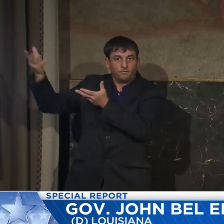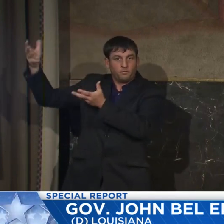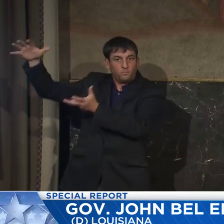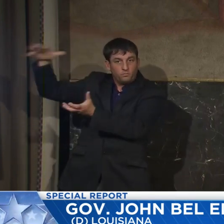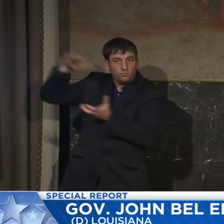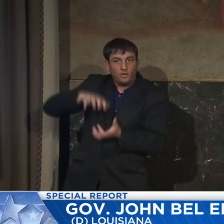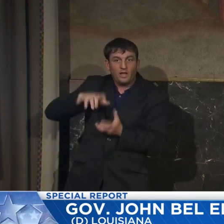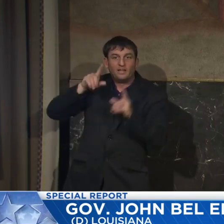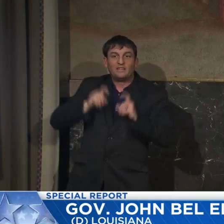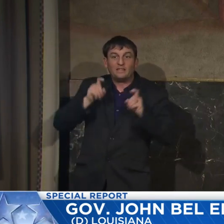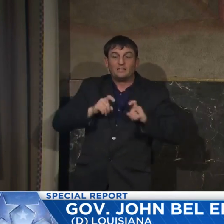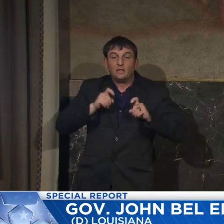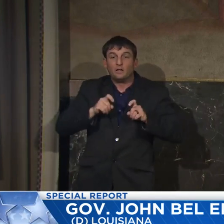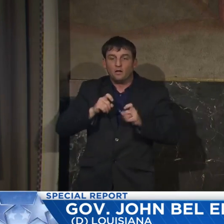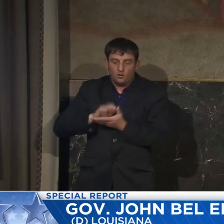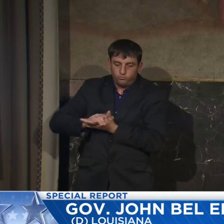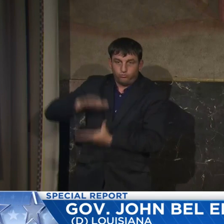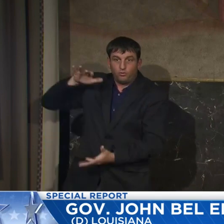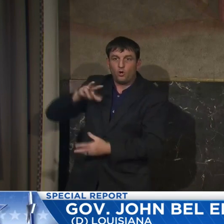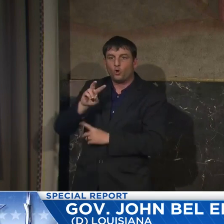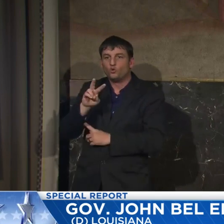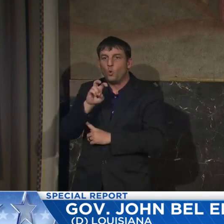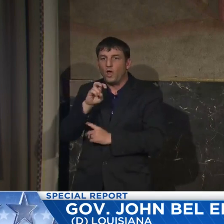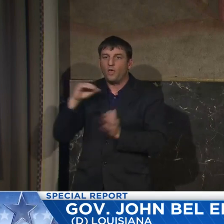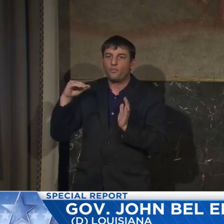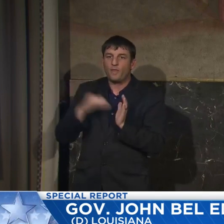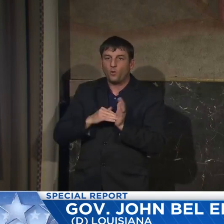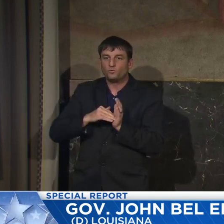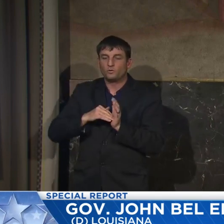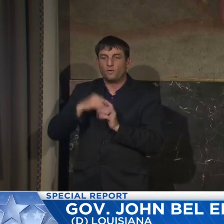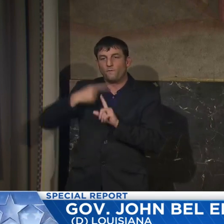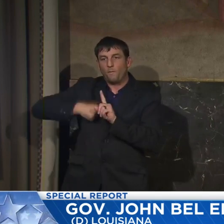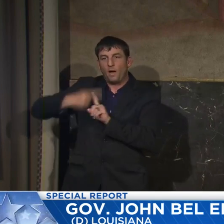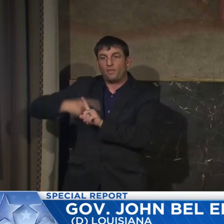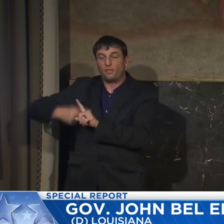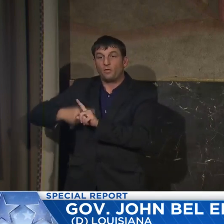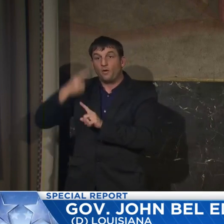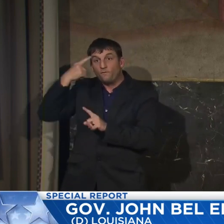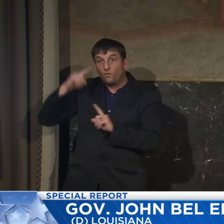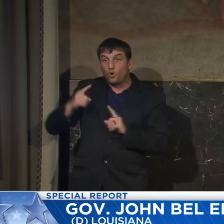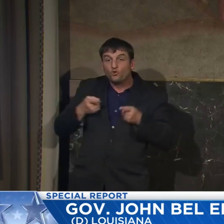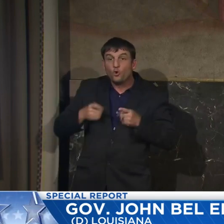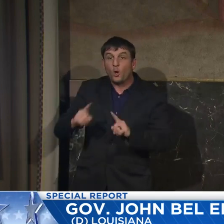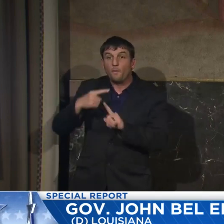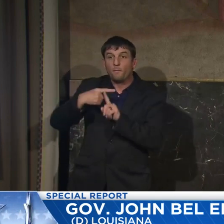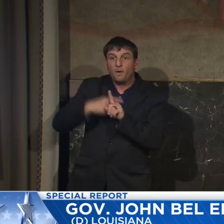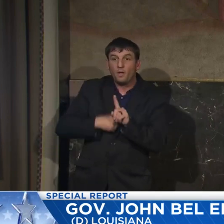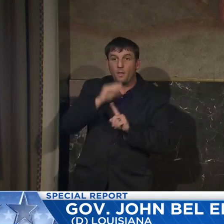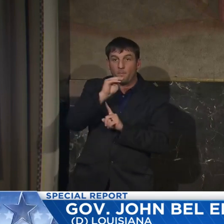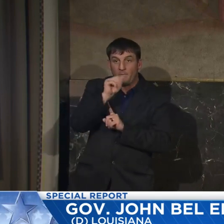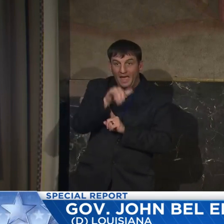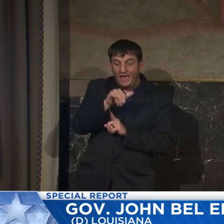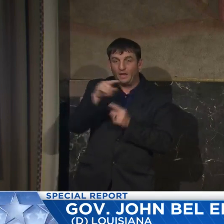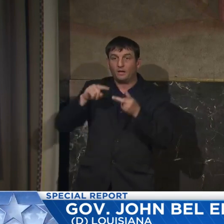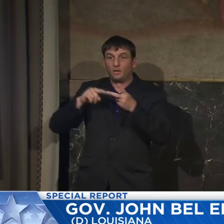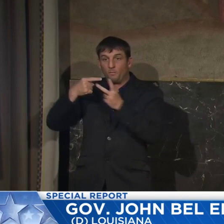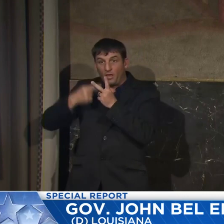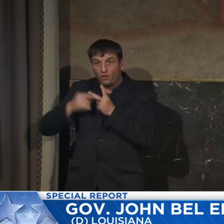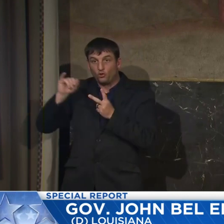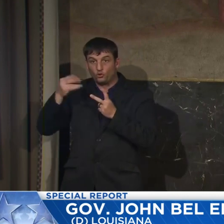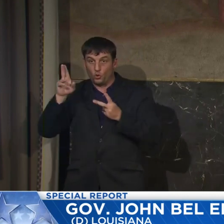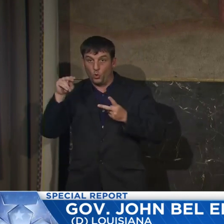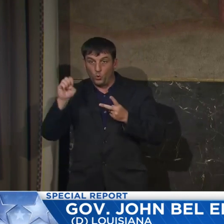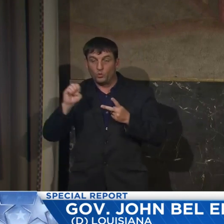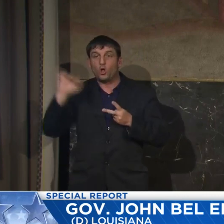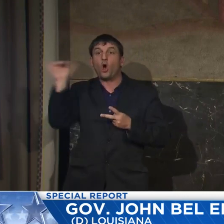to 200,000 tests per month for May and for June, and really going beyond that as well. All of